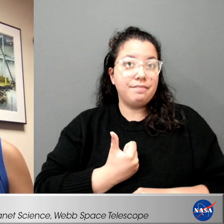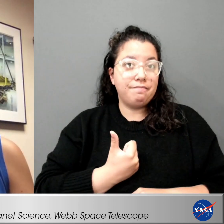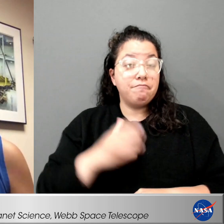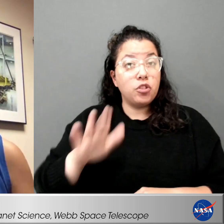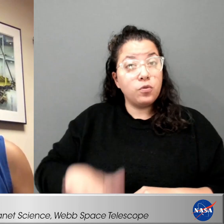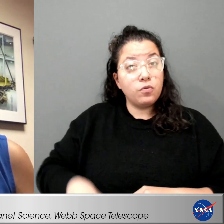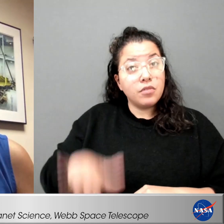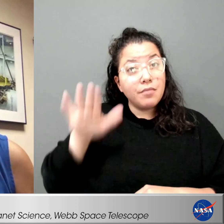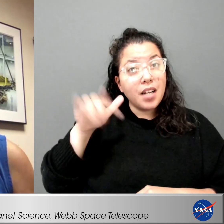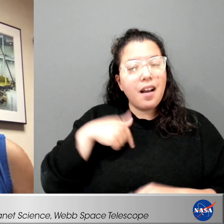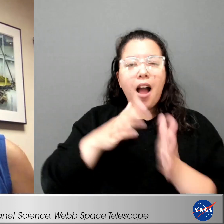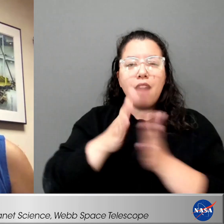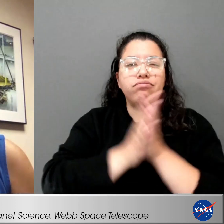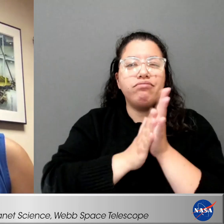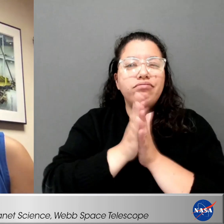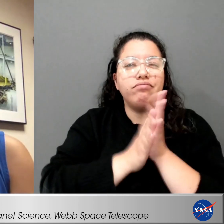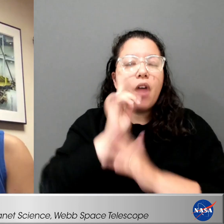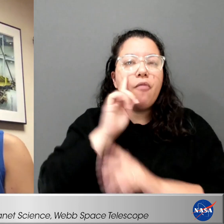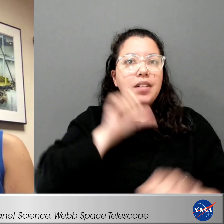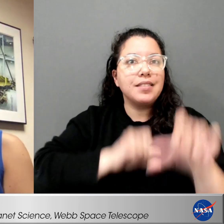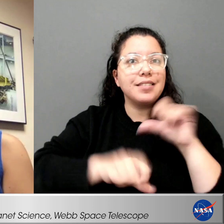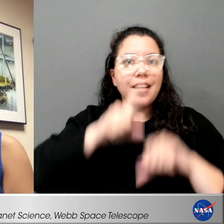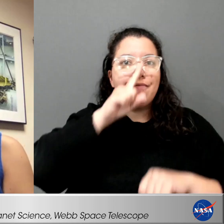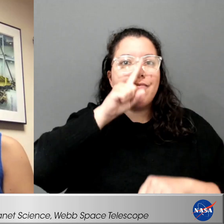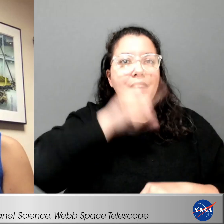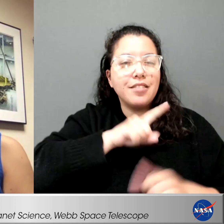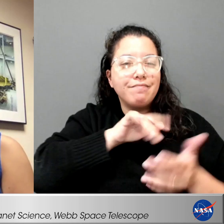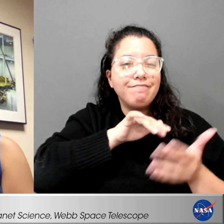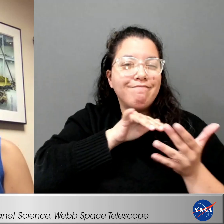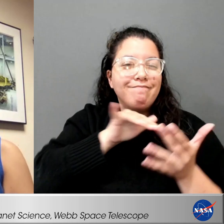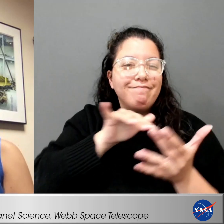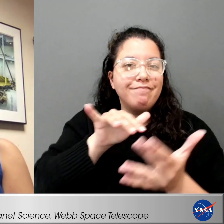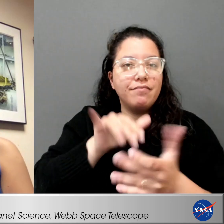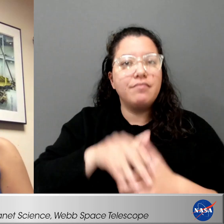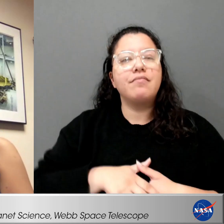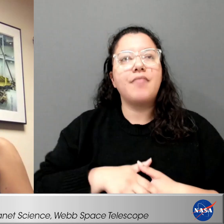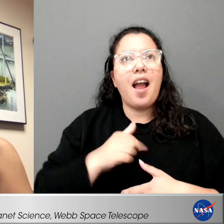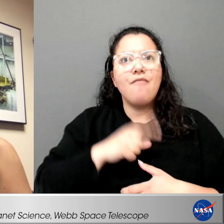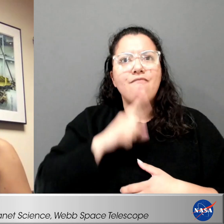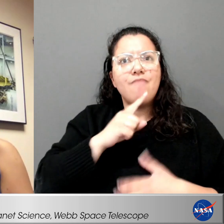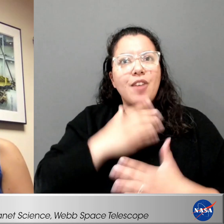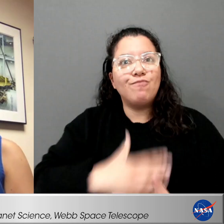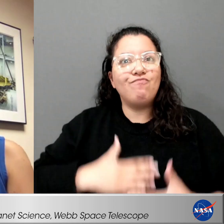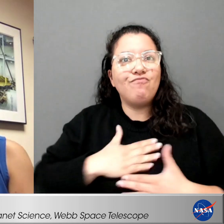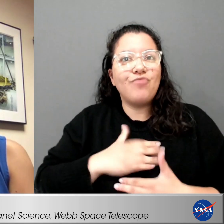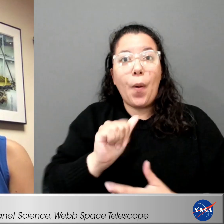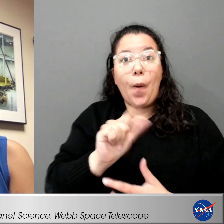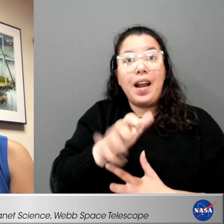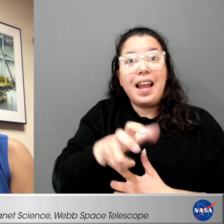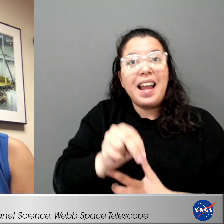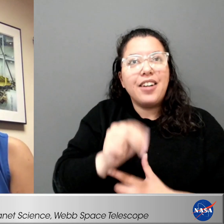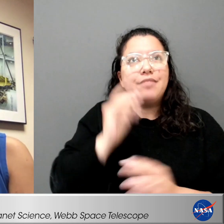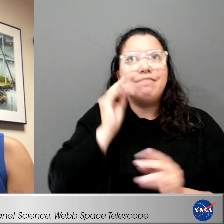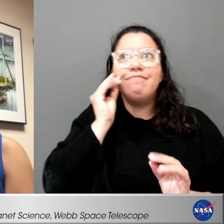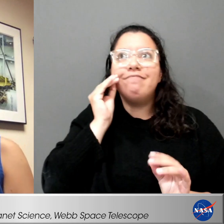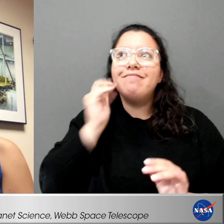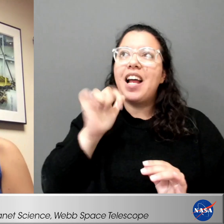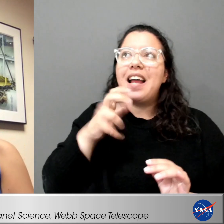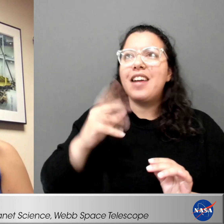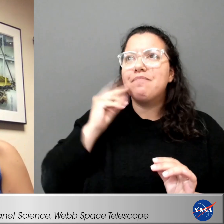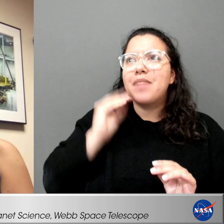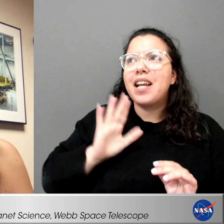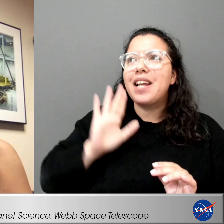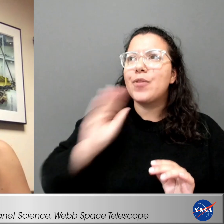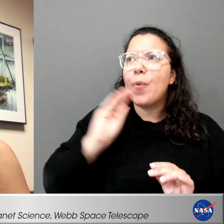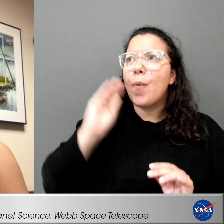into science fiction, and I loved thinking about where aliens came from and what their home planet was like. So